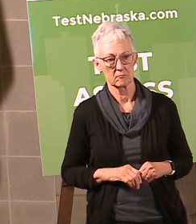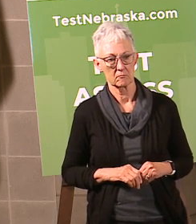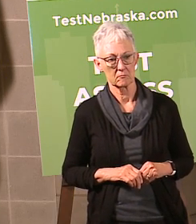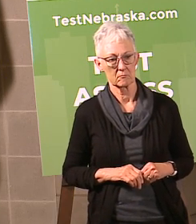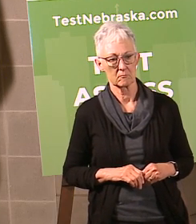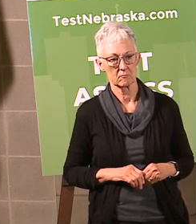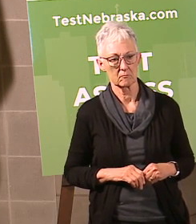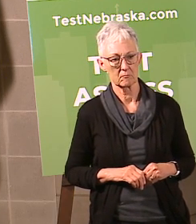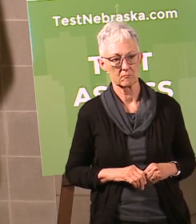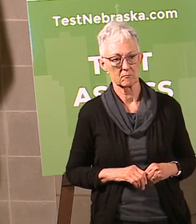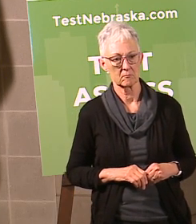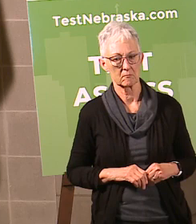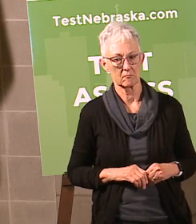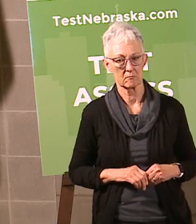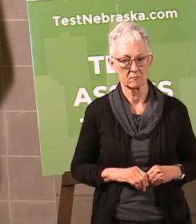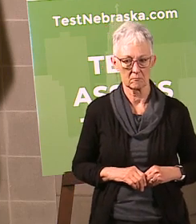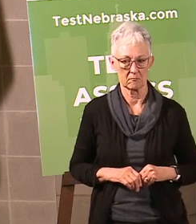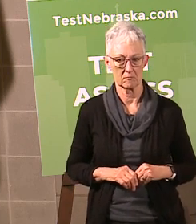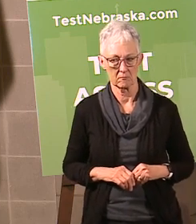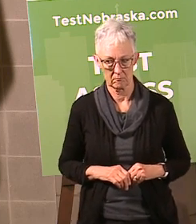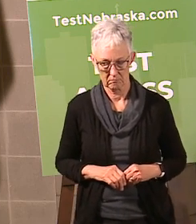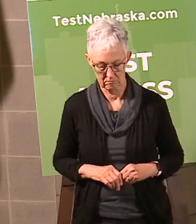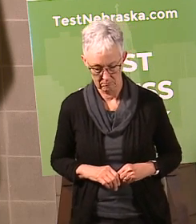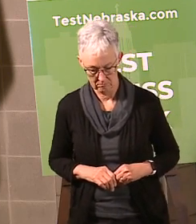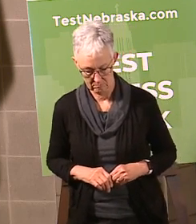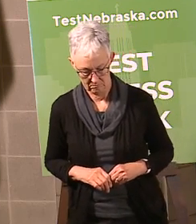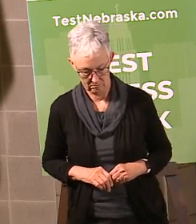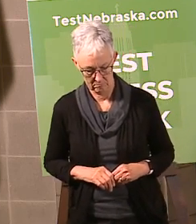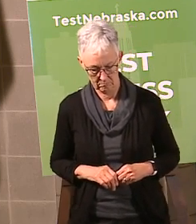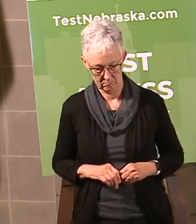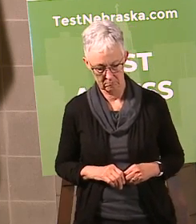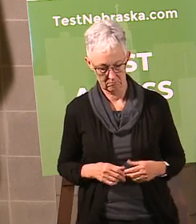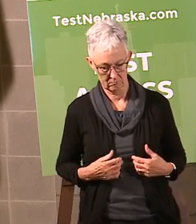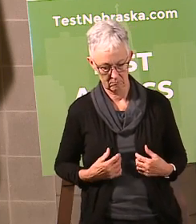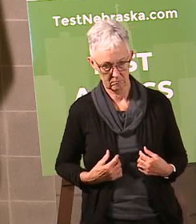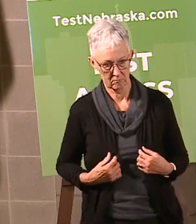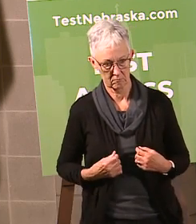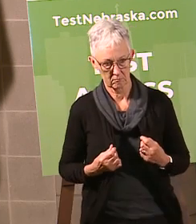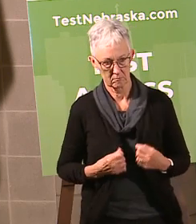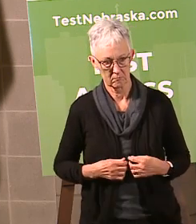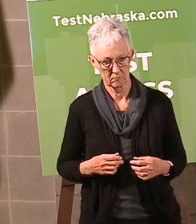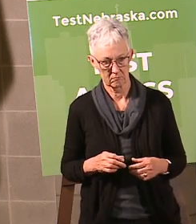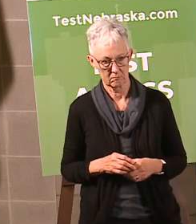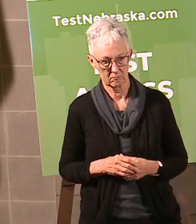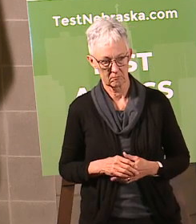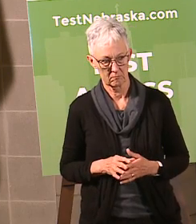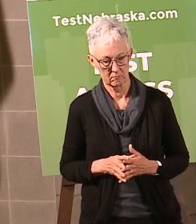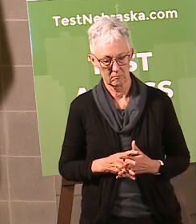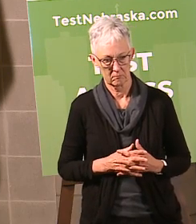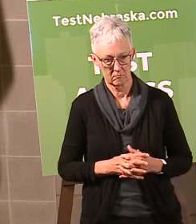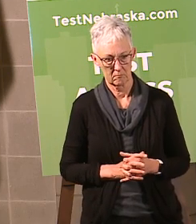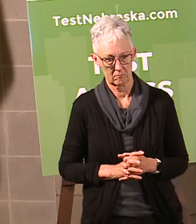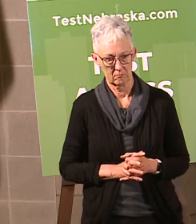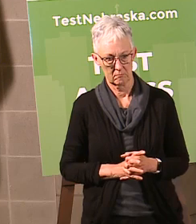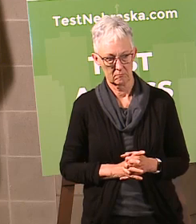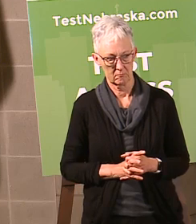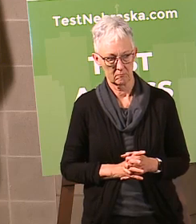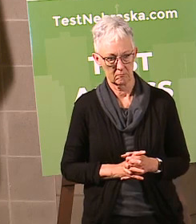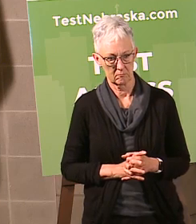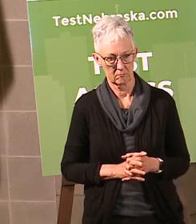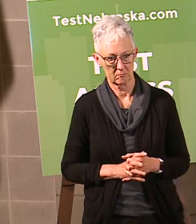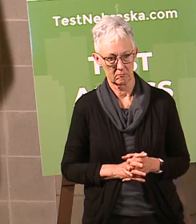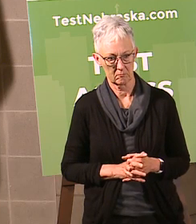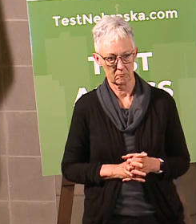their symptoms, whatever, but then the website has told them that there are no time slots available. Public